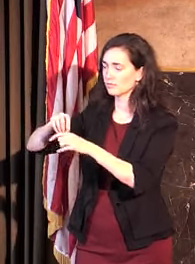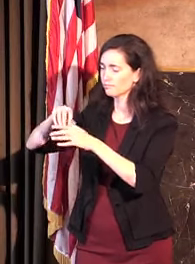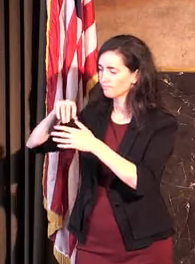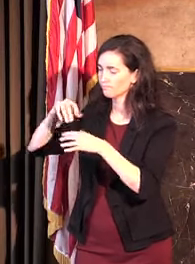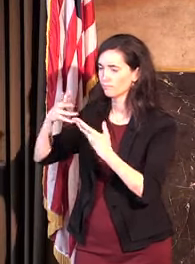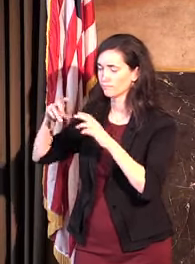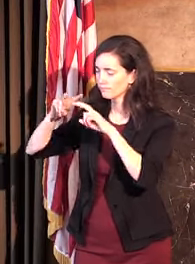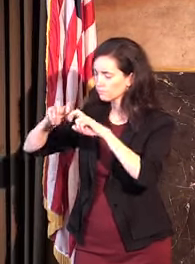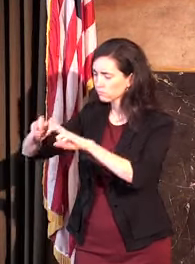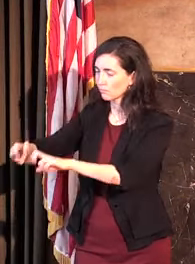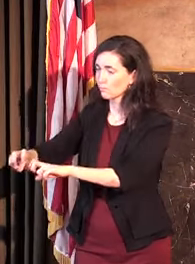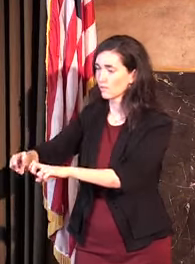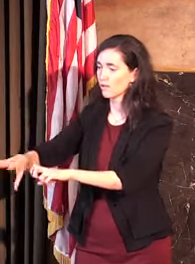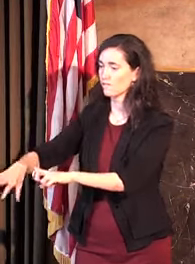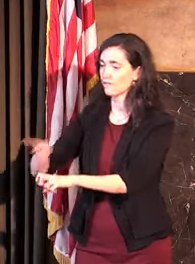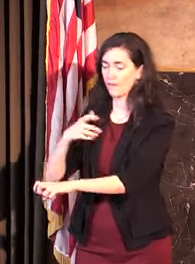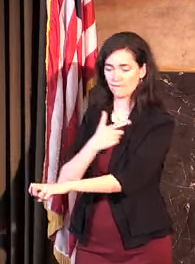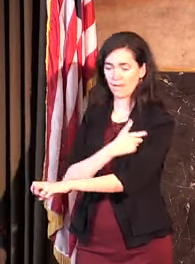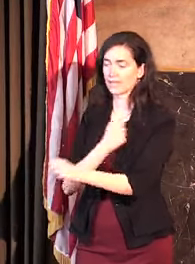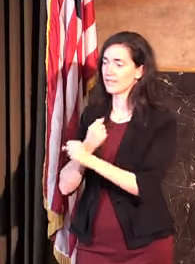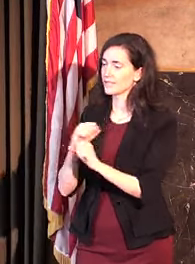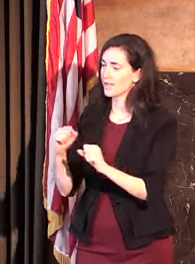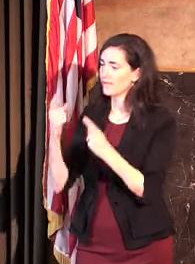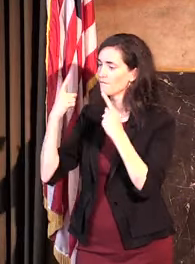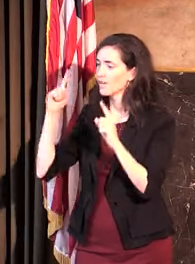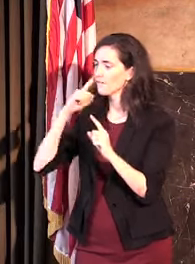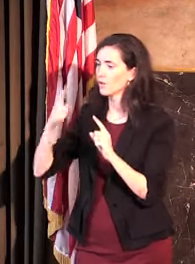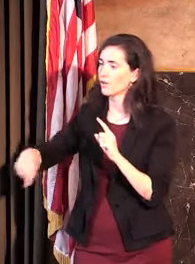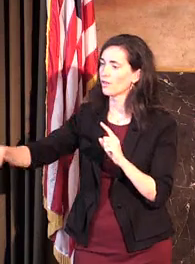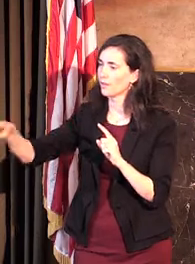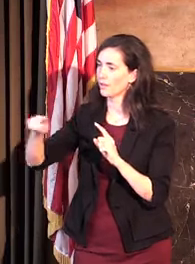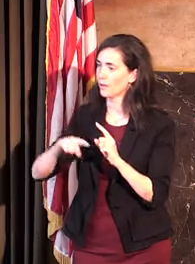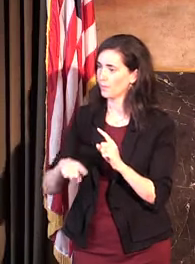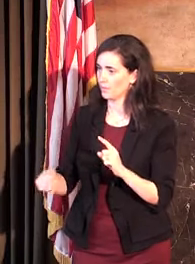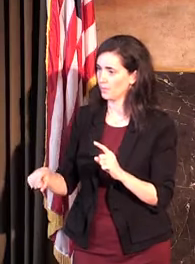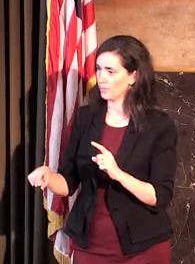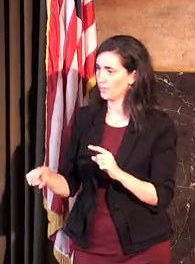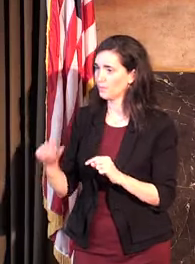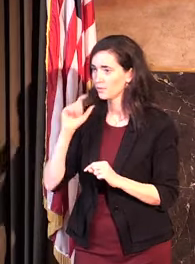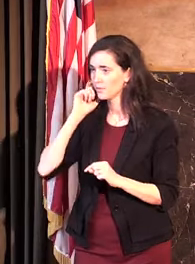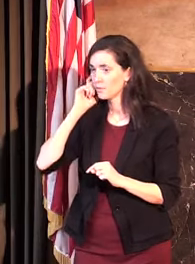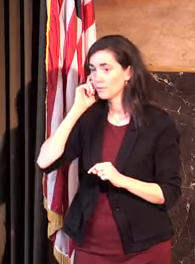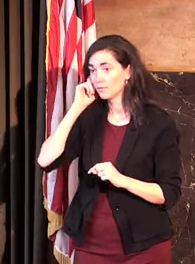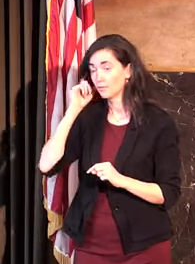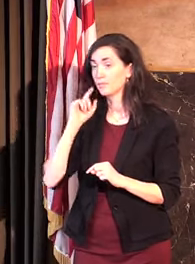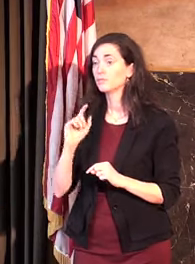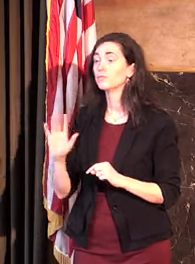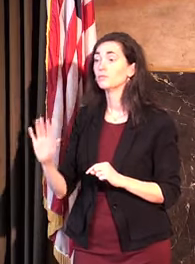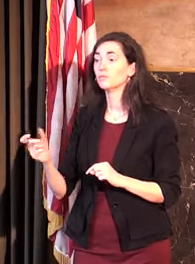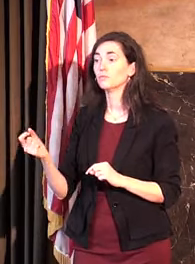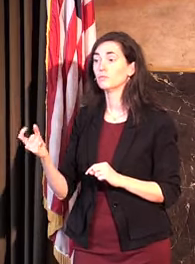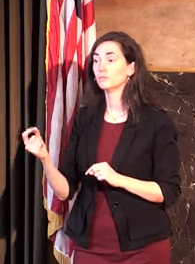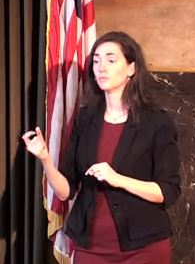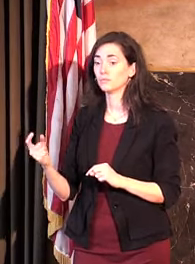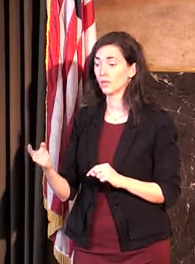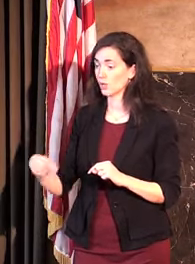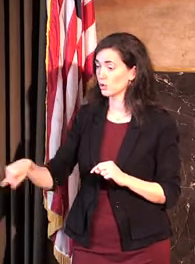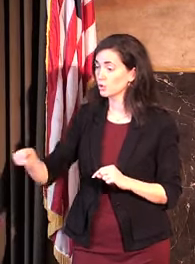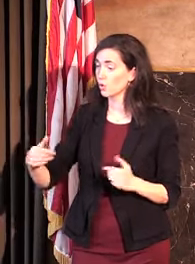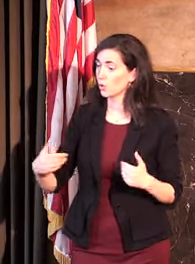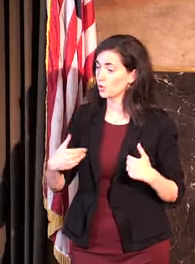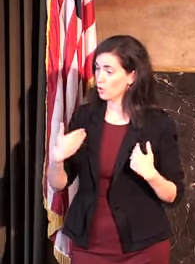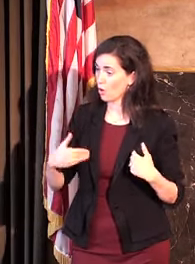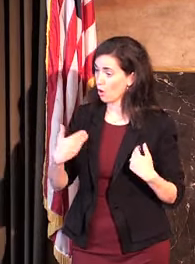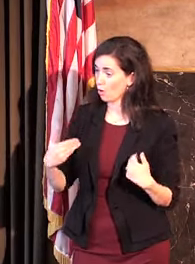effective vaccine for these populations, and that the risk to these young people